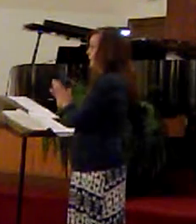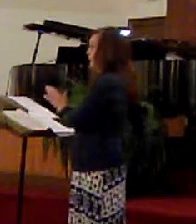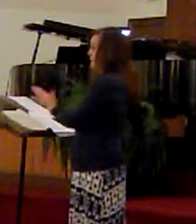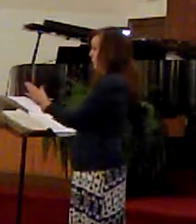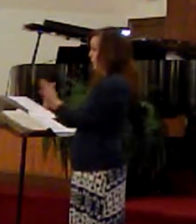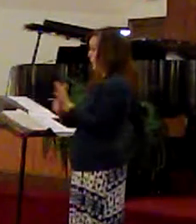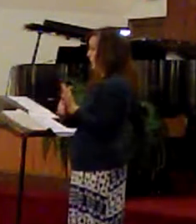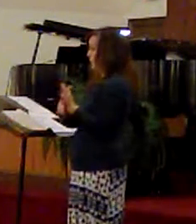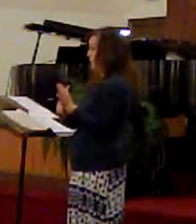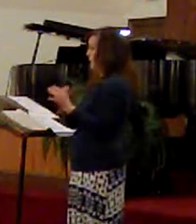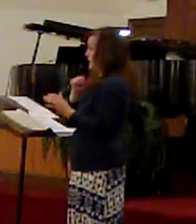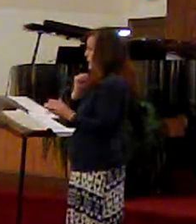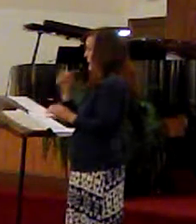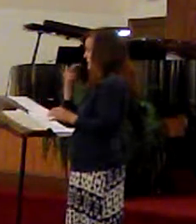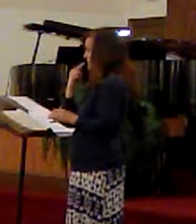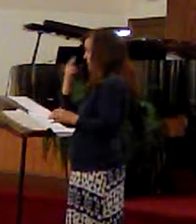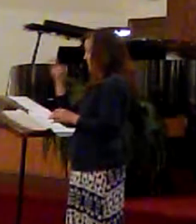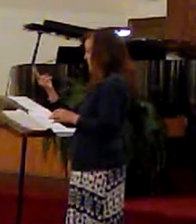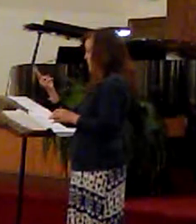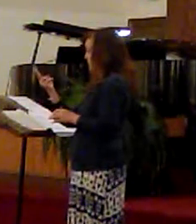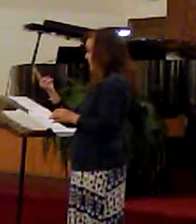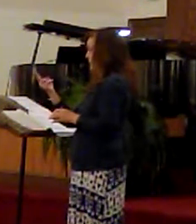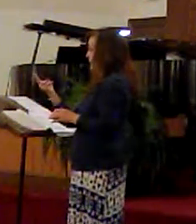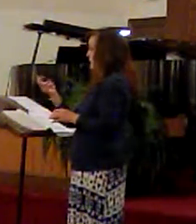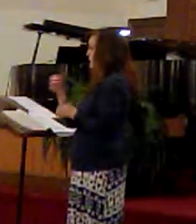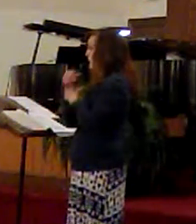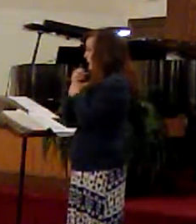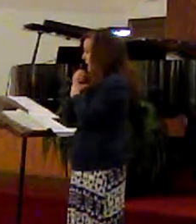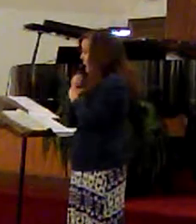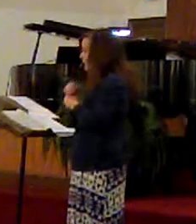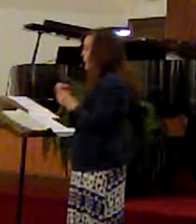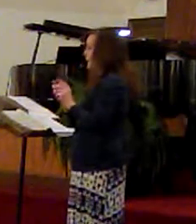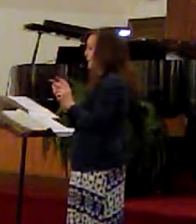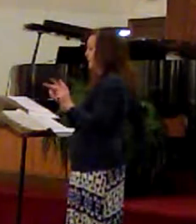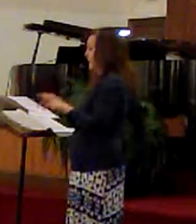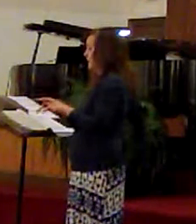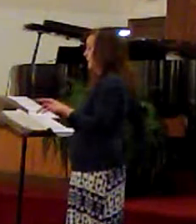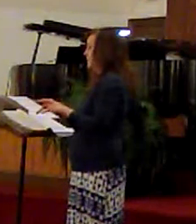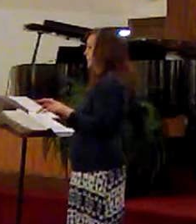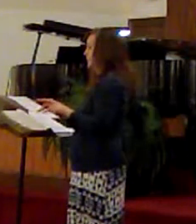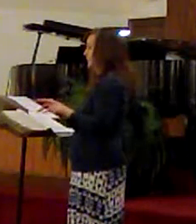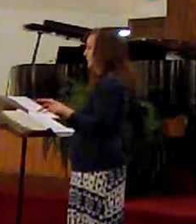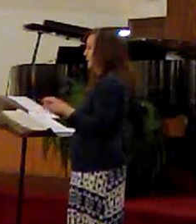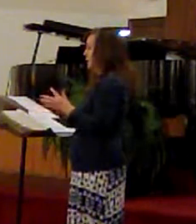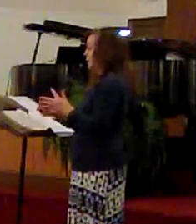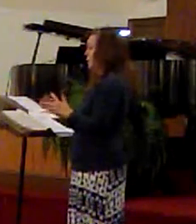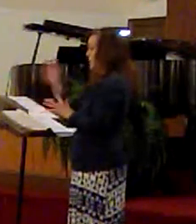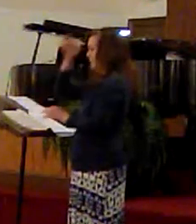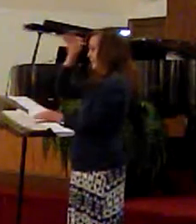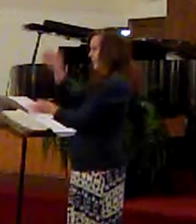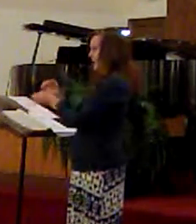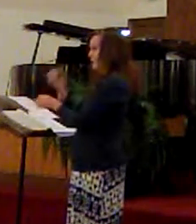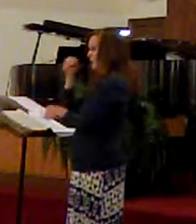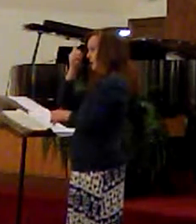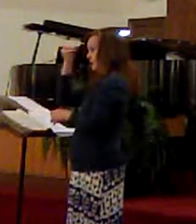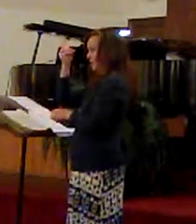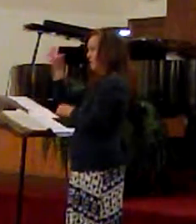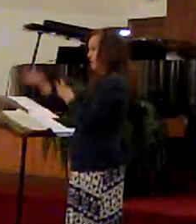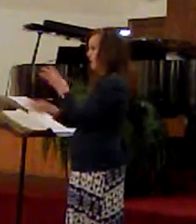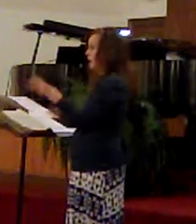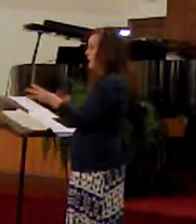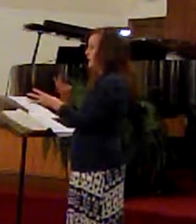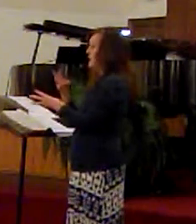seen. For by it the elders obtained a good report. Through faith we understand that the worlds